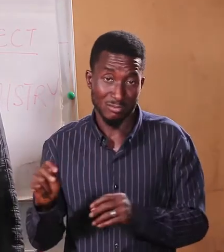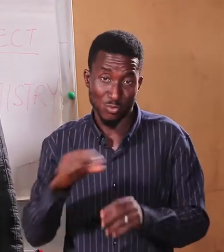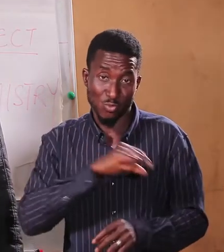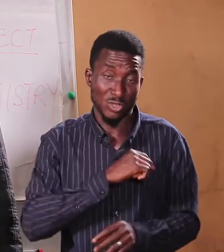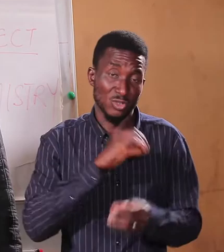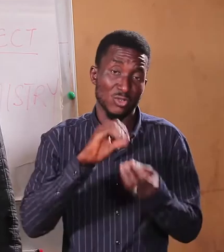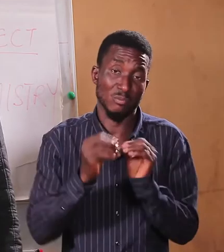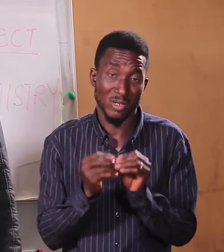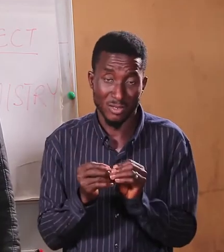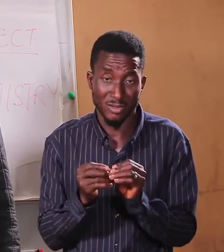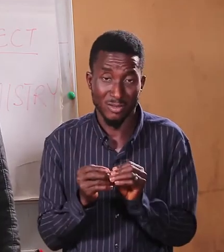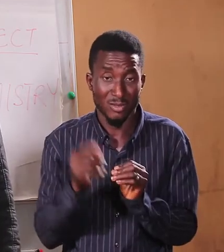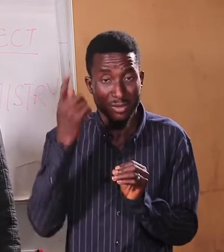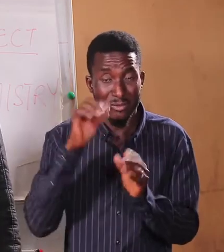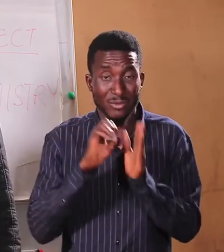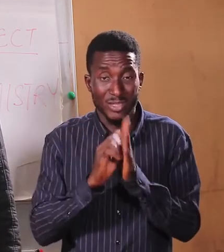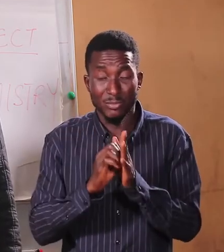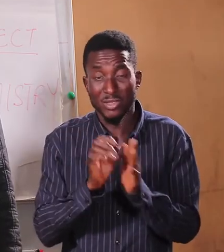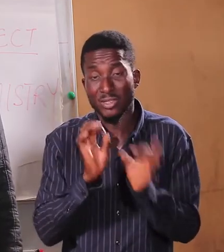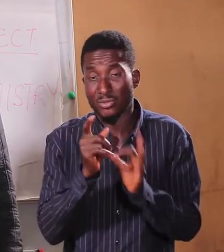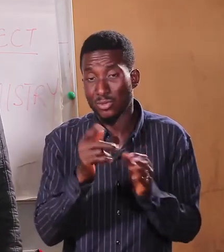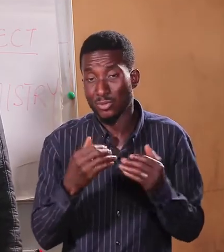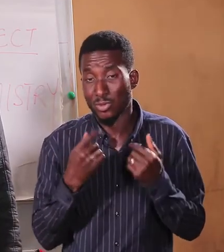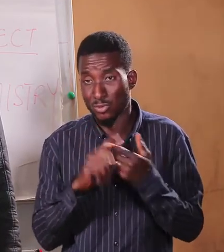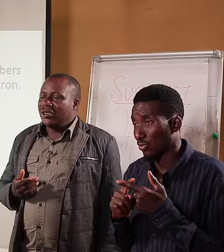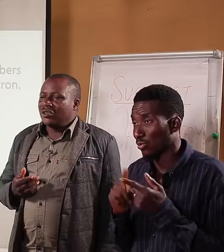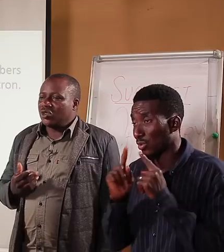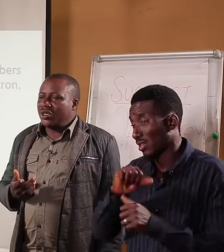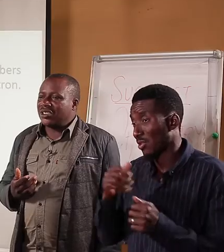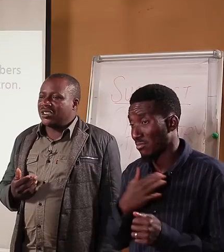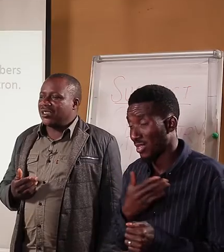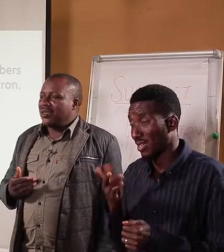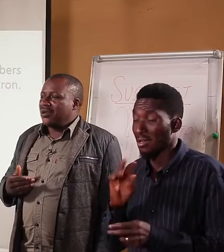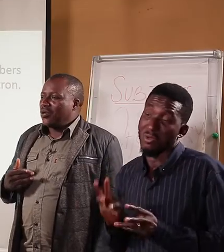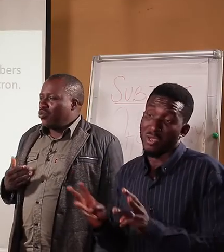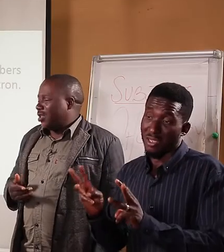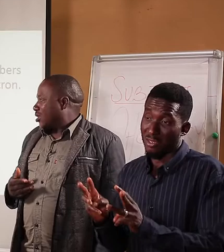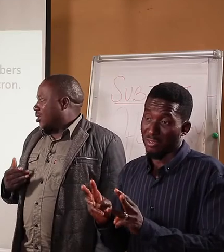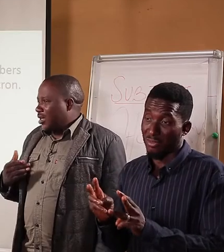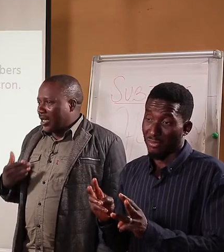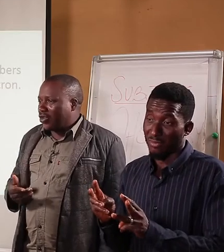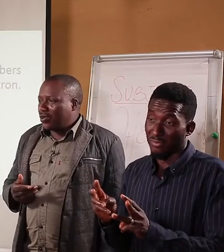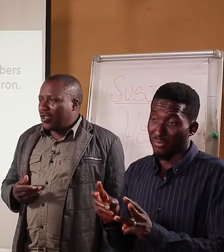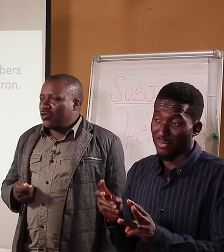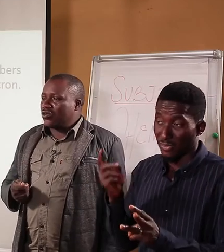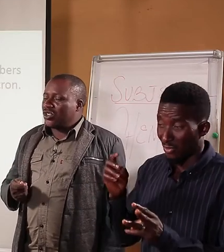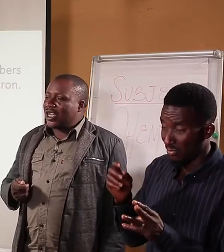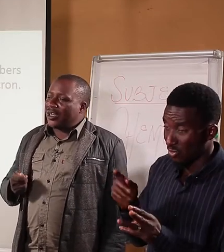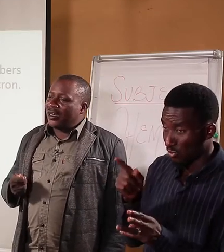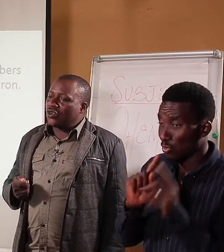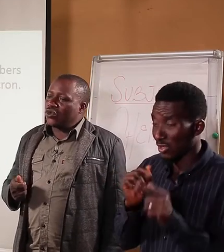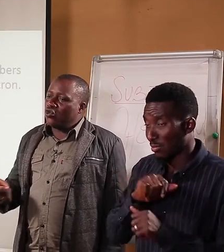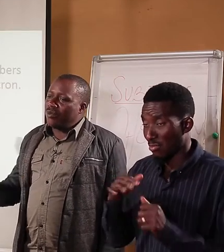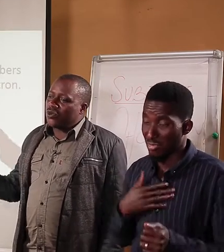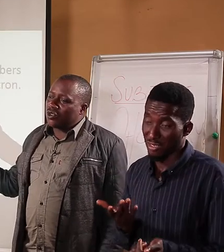me. There are features that you can use in describing me as a person. So it is with electron. If you want to describe